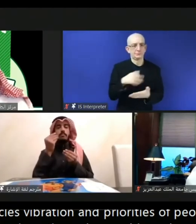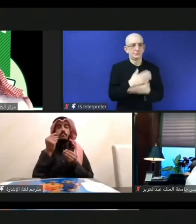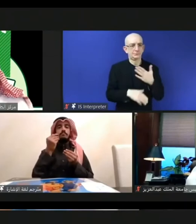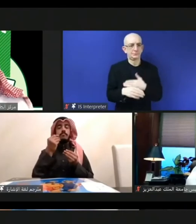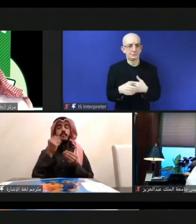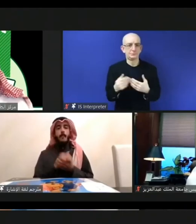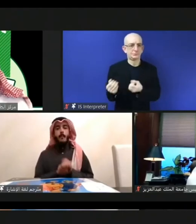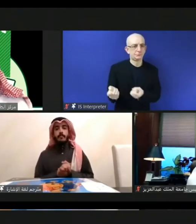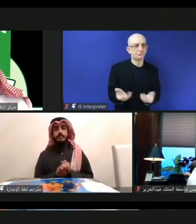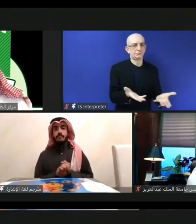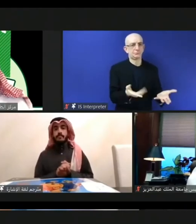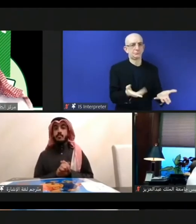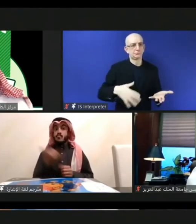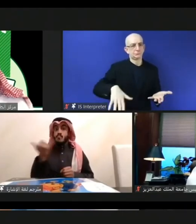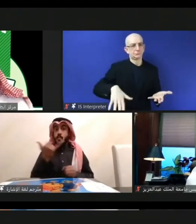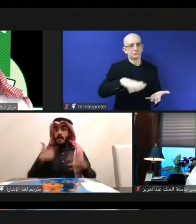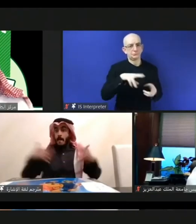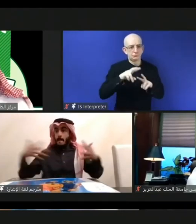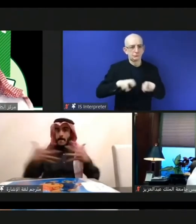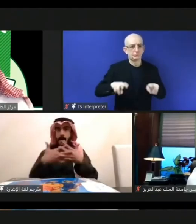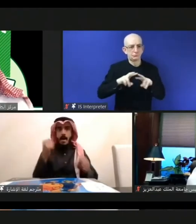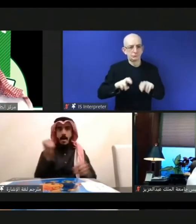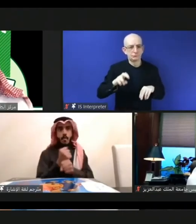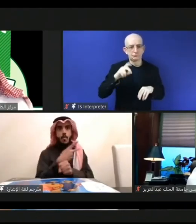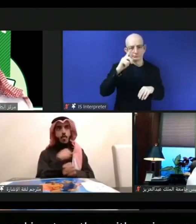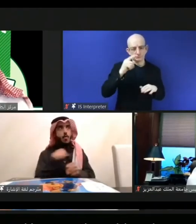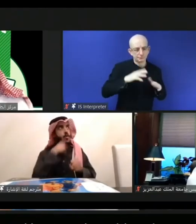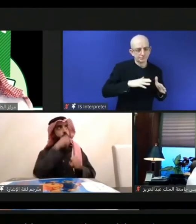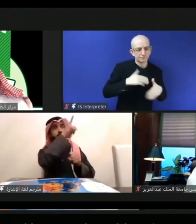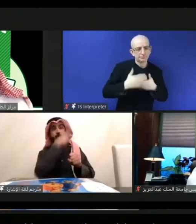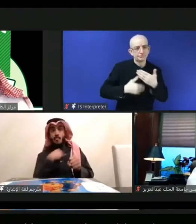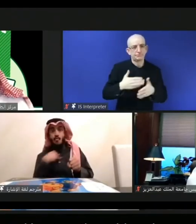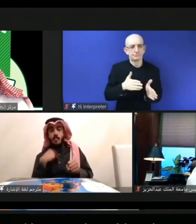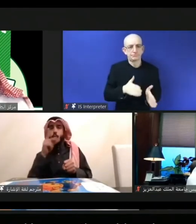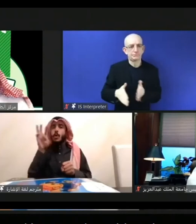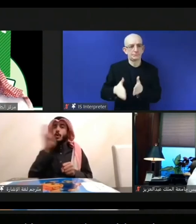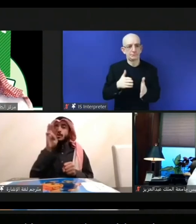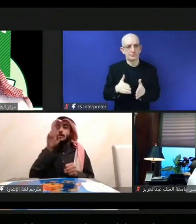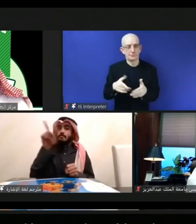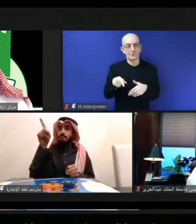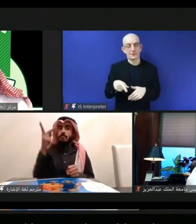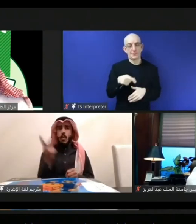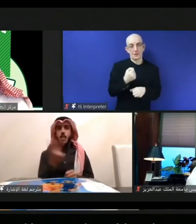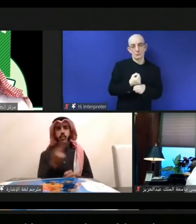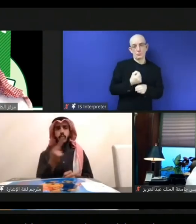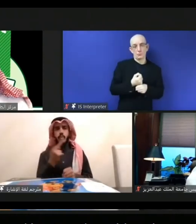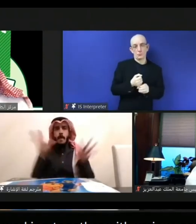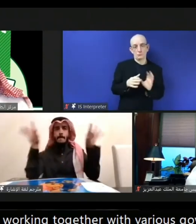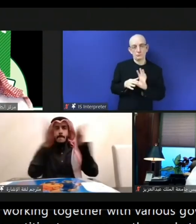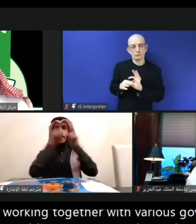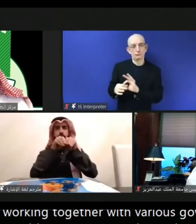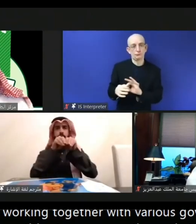While working together with various government and private entities to overcome those obstacles and remove